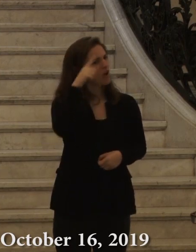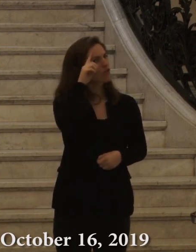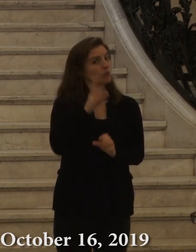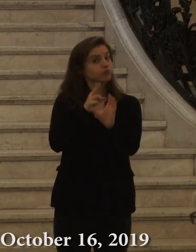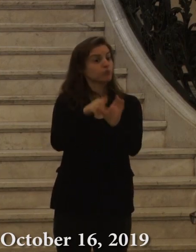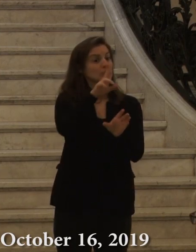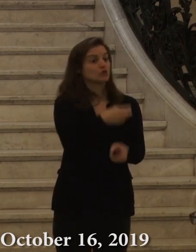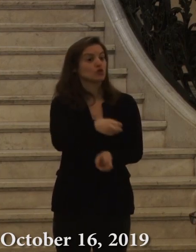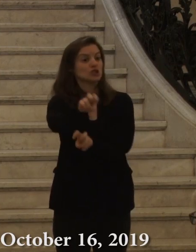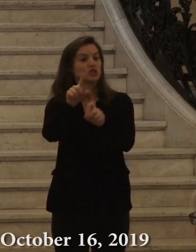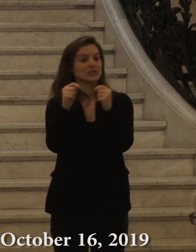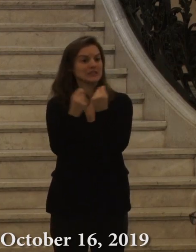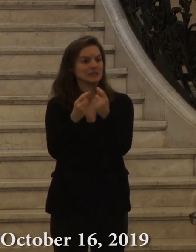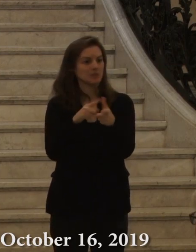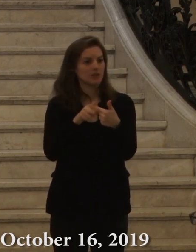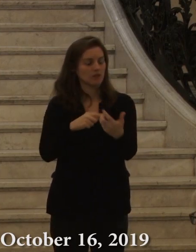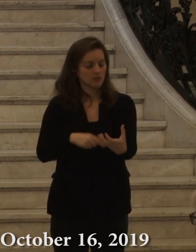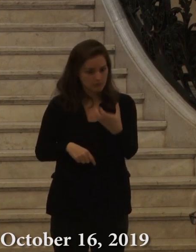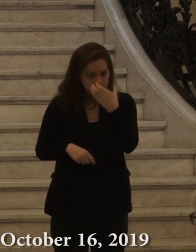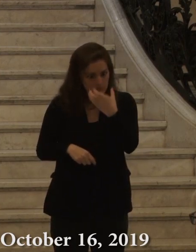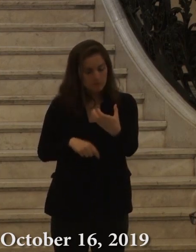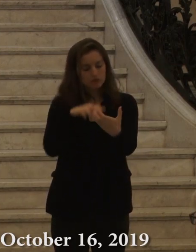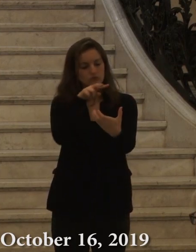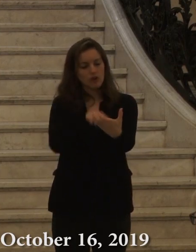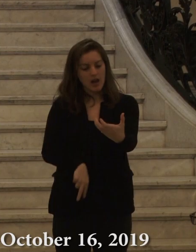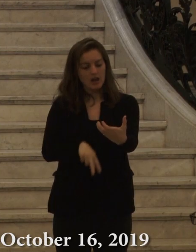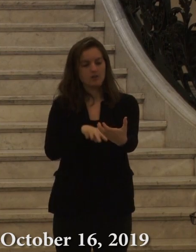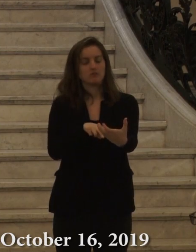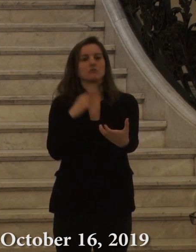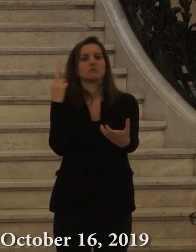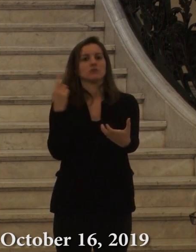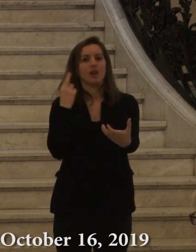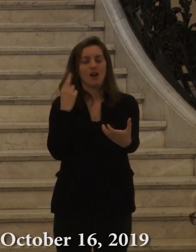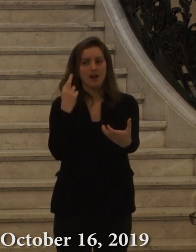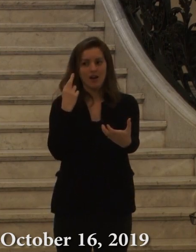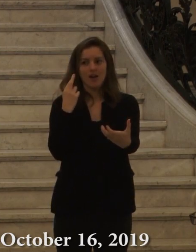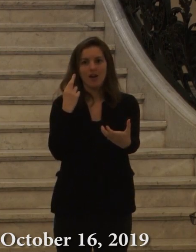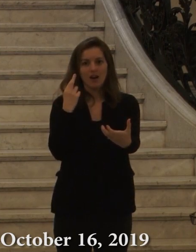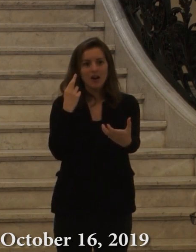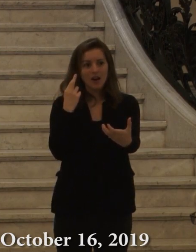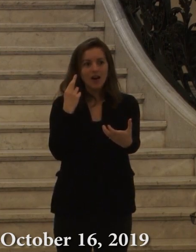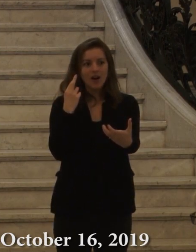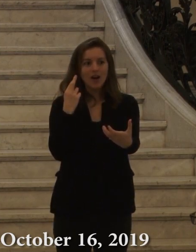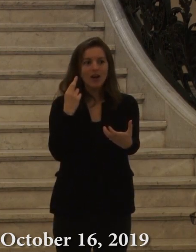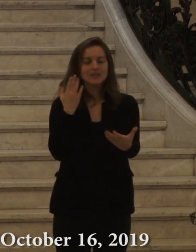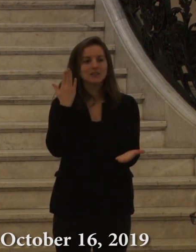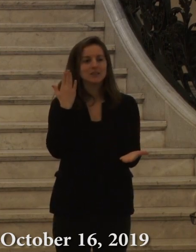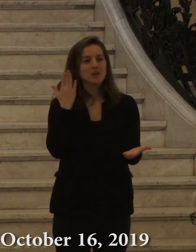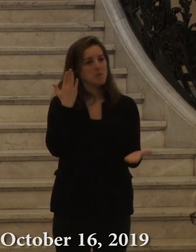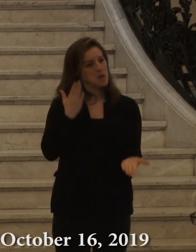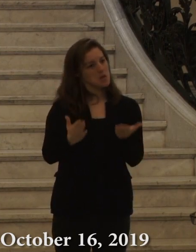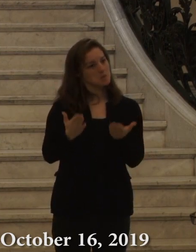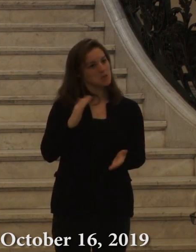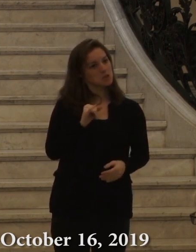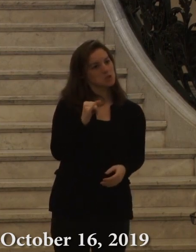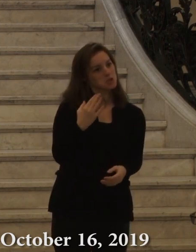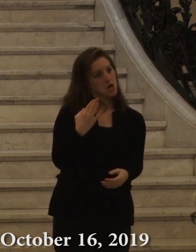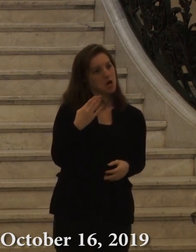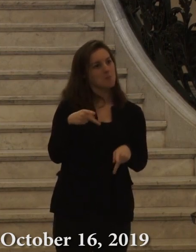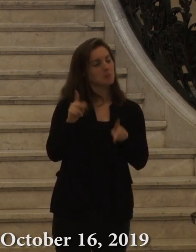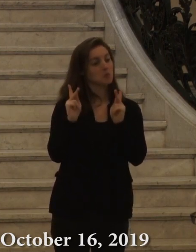team, and then when I looked at it a little more closely, I realized it was like perhaps a paid opportunity. Those were